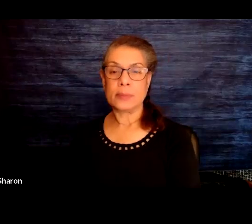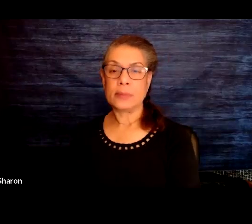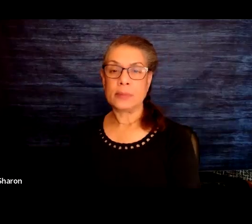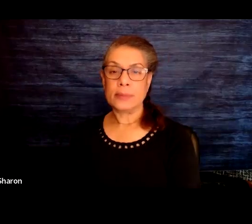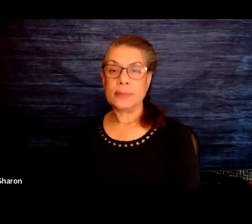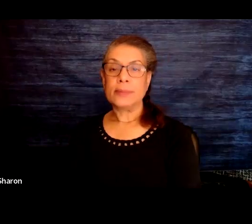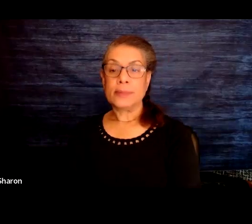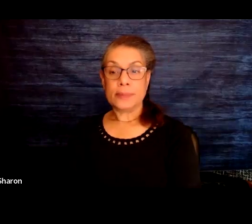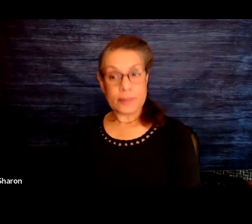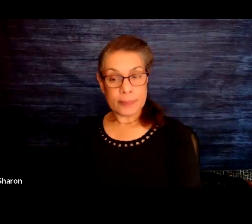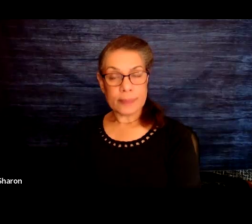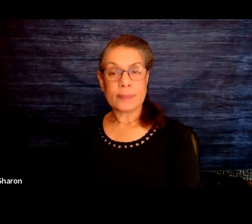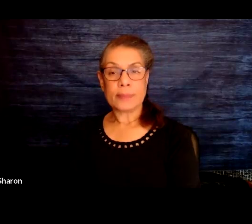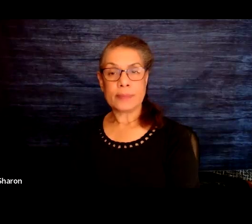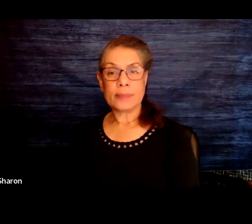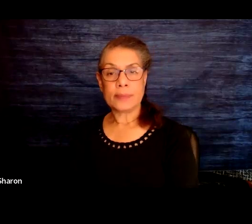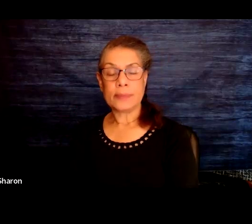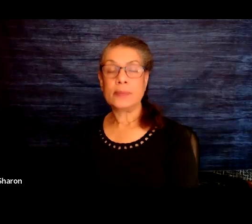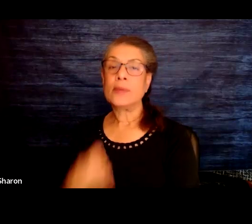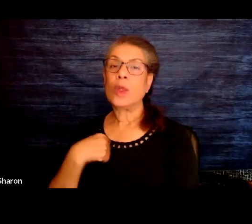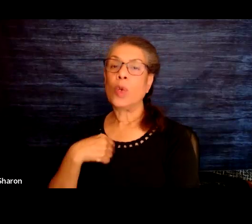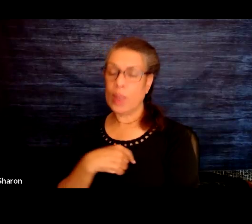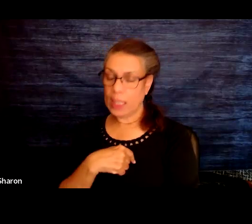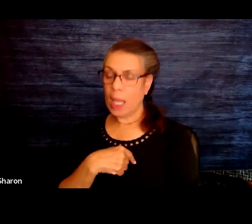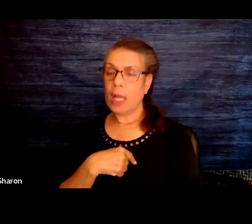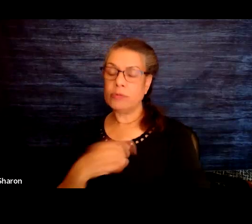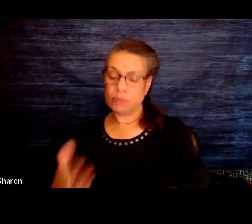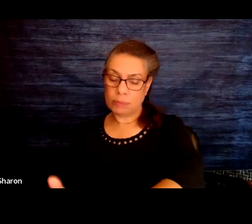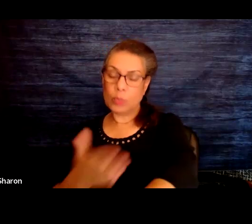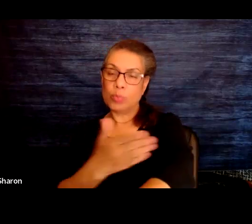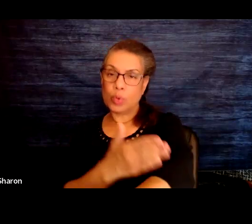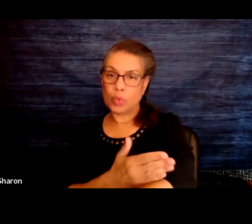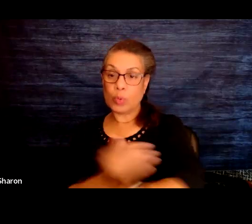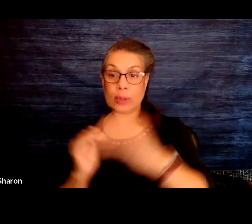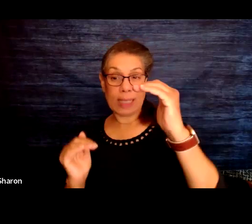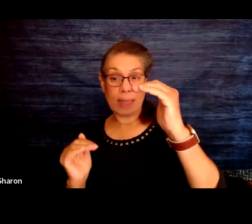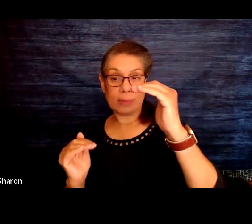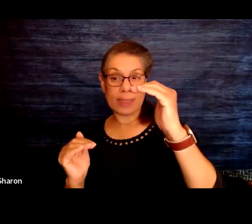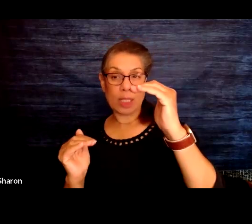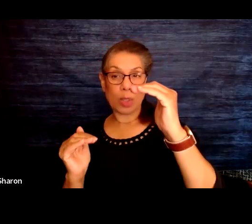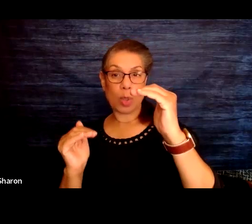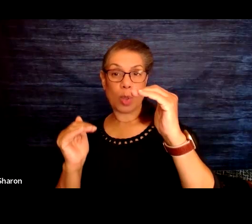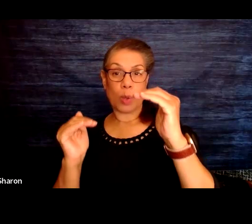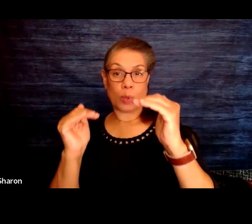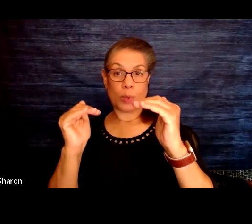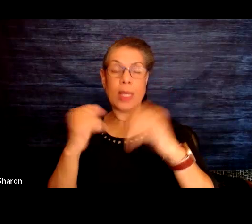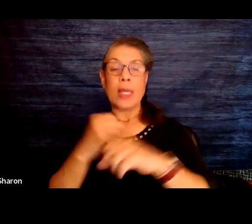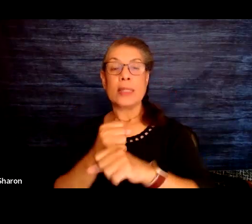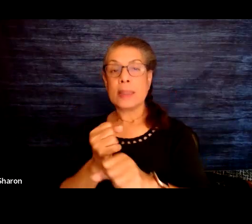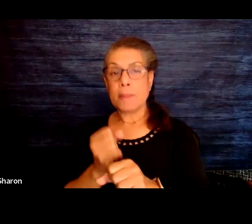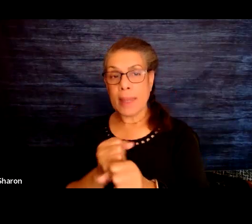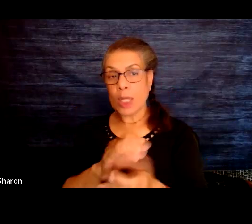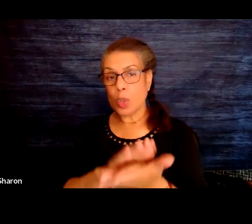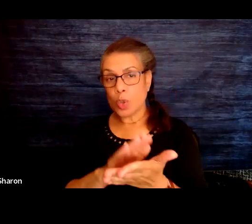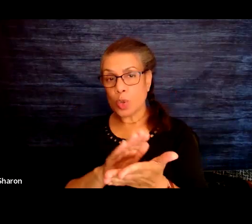So moving forward, we've made significant progress to close this gap and make our schools as Mass Core compliant as we